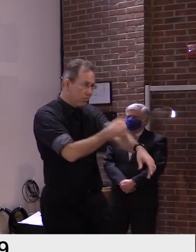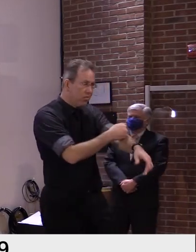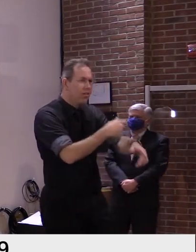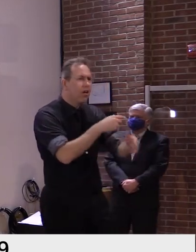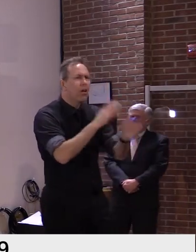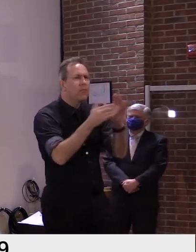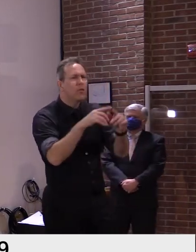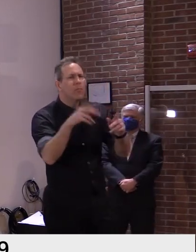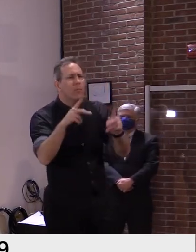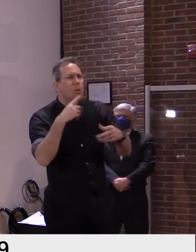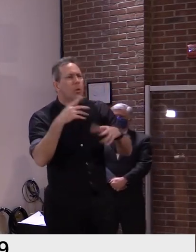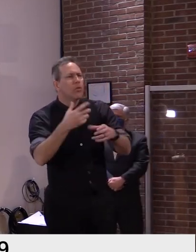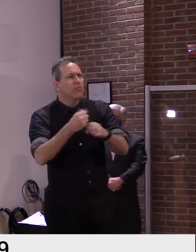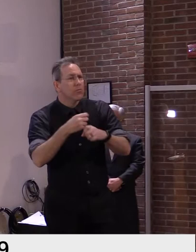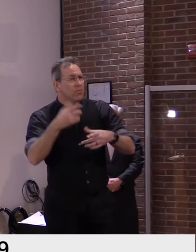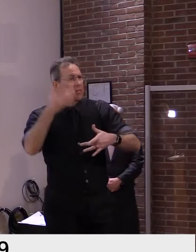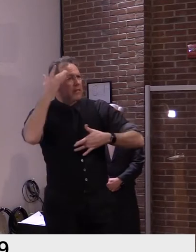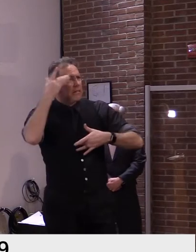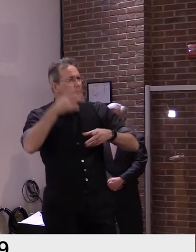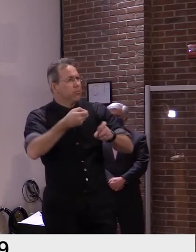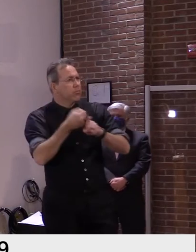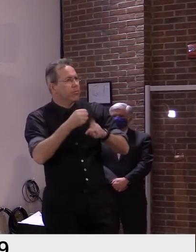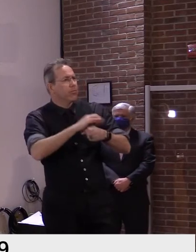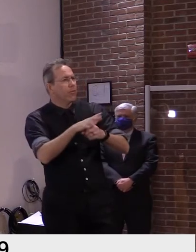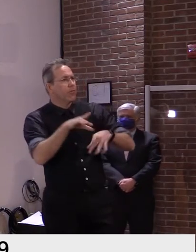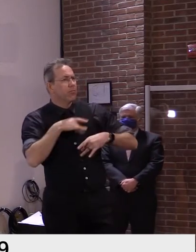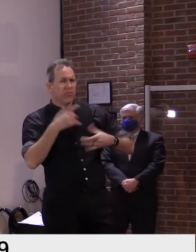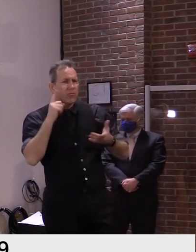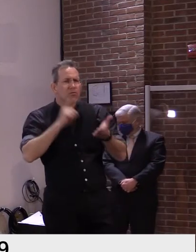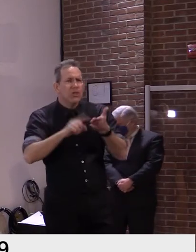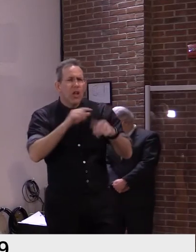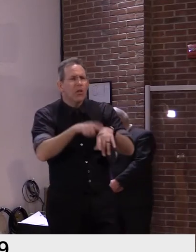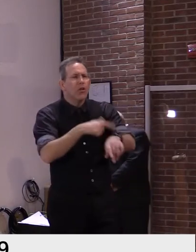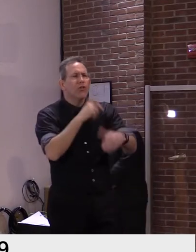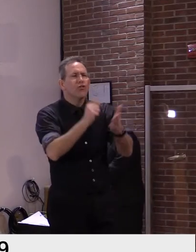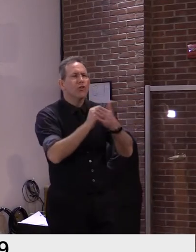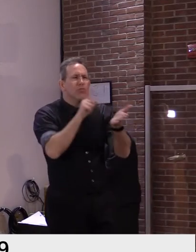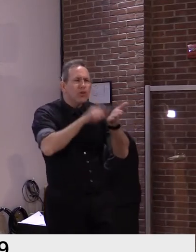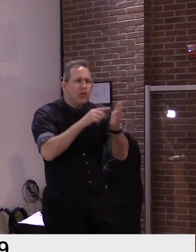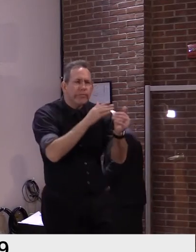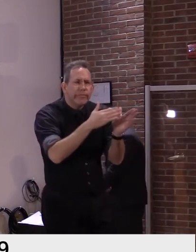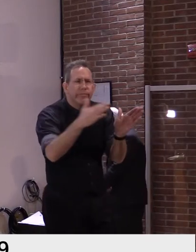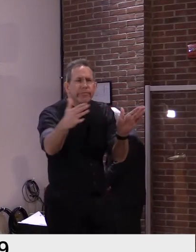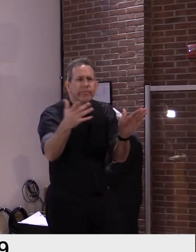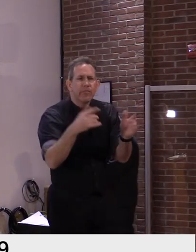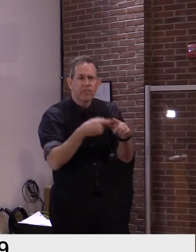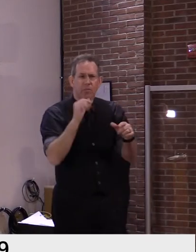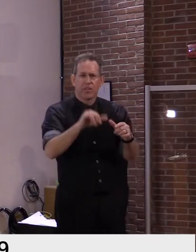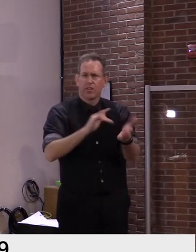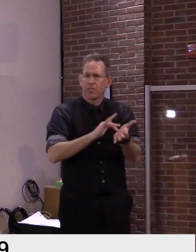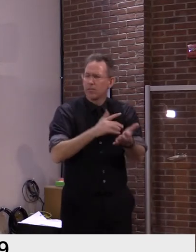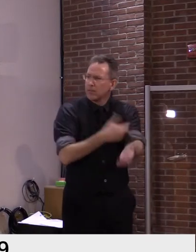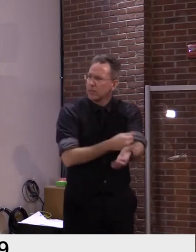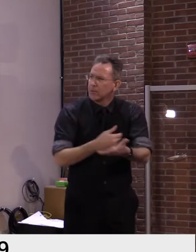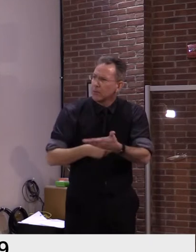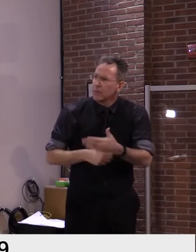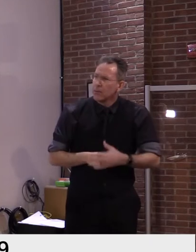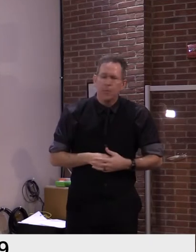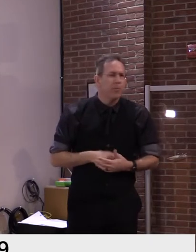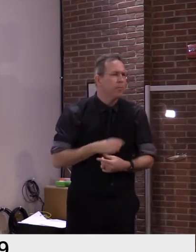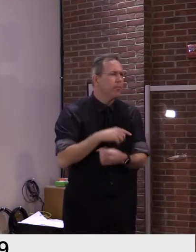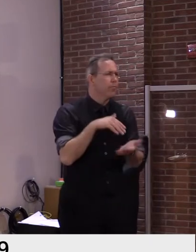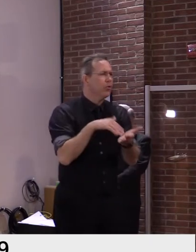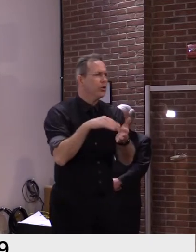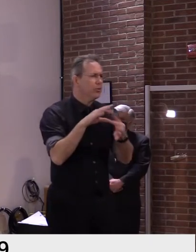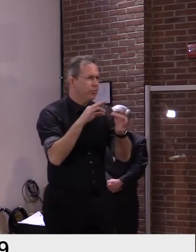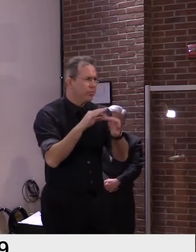Yeah, that's a great question to ask, and we don't have any data on that at this point in time. You know, most people use the